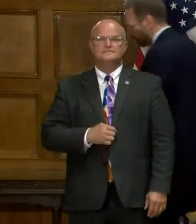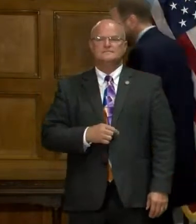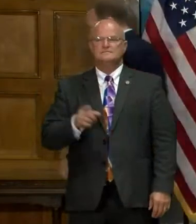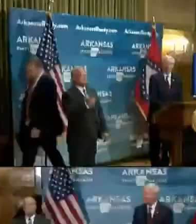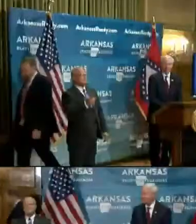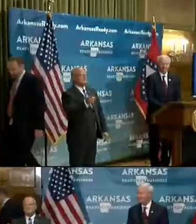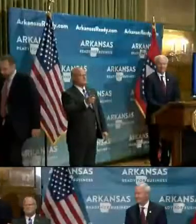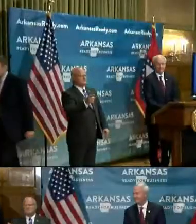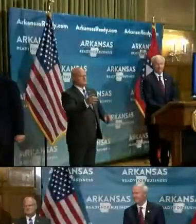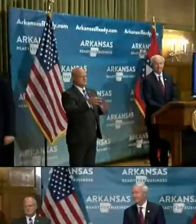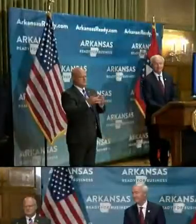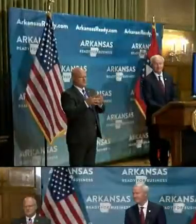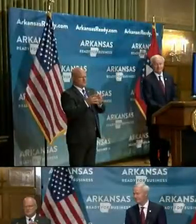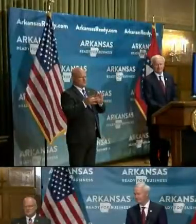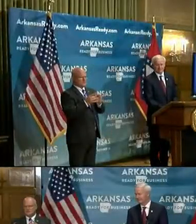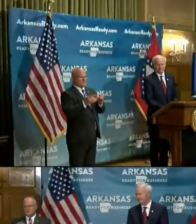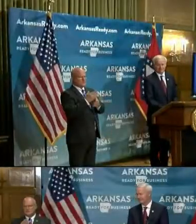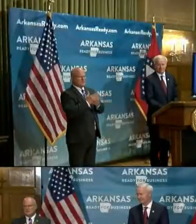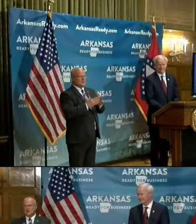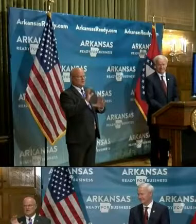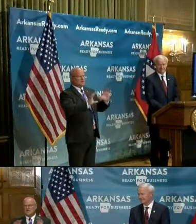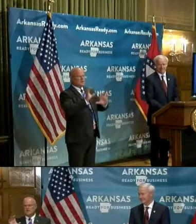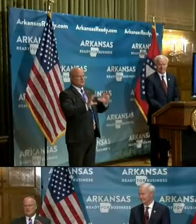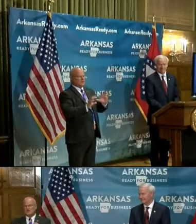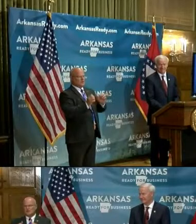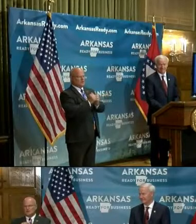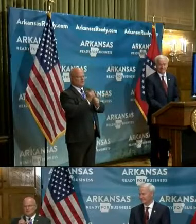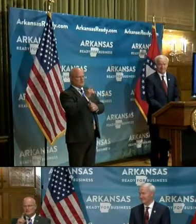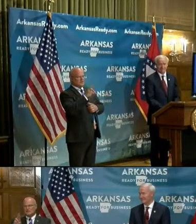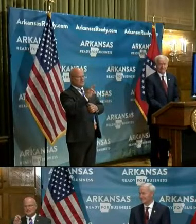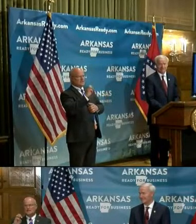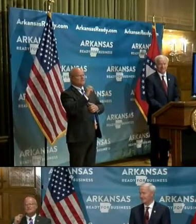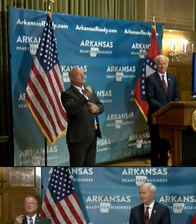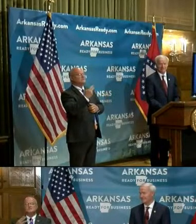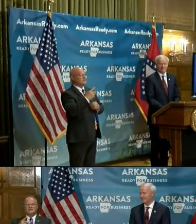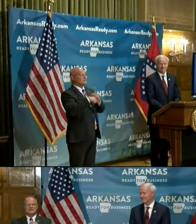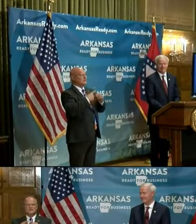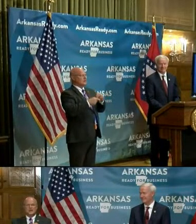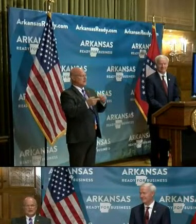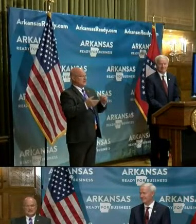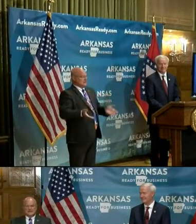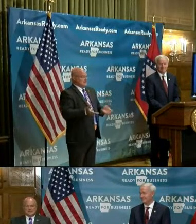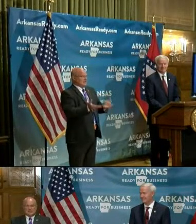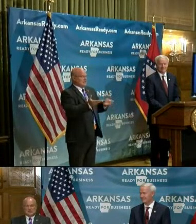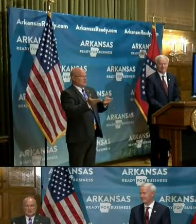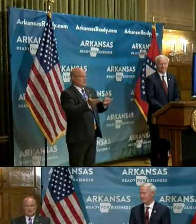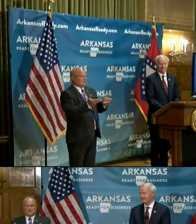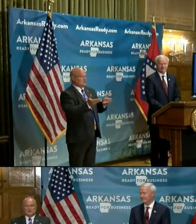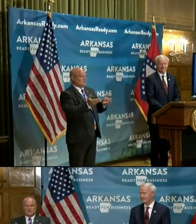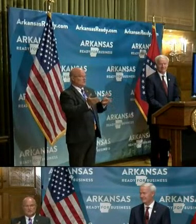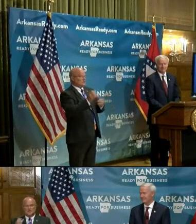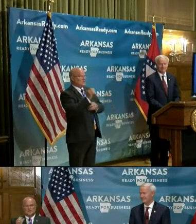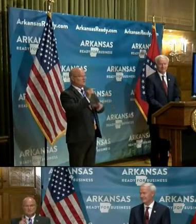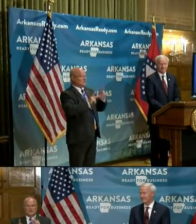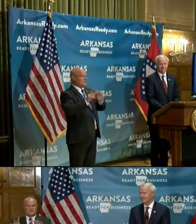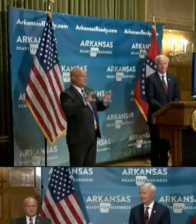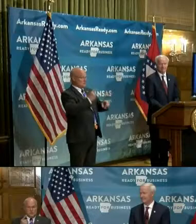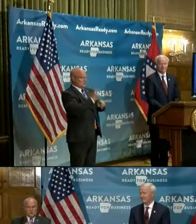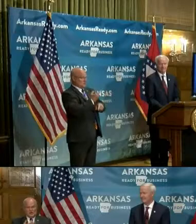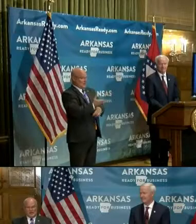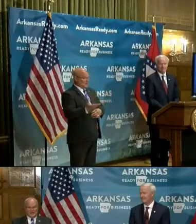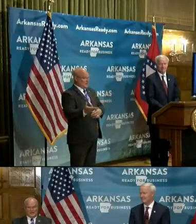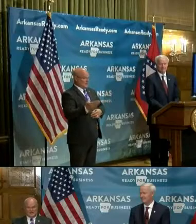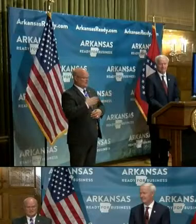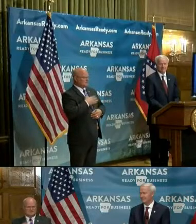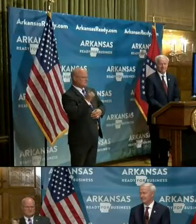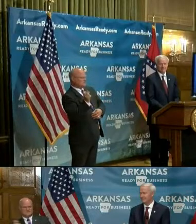Governor, you mentioned part of your conversations with Dr. Smith is about encouraging Arkansans to do the right thing.